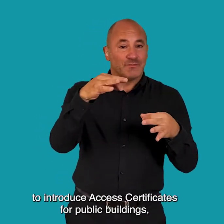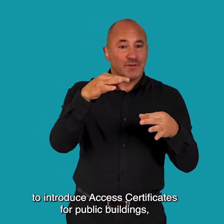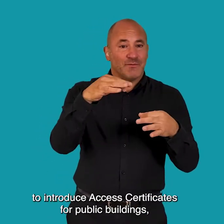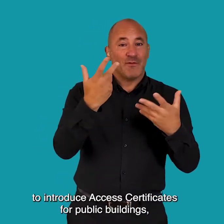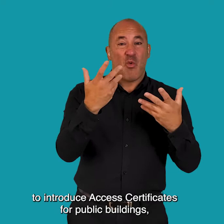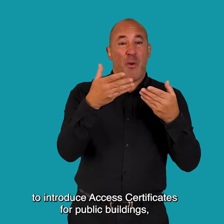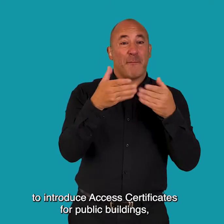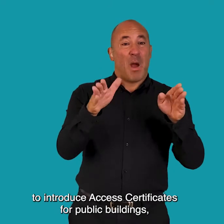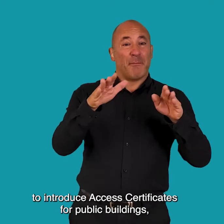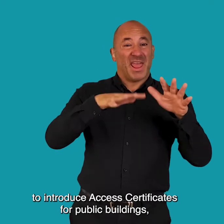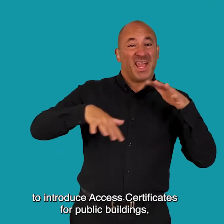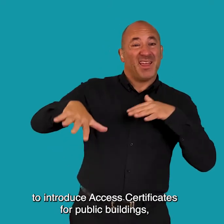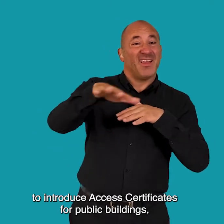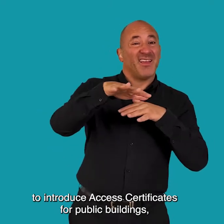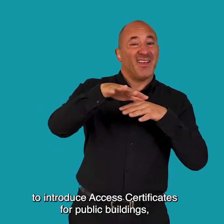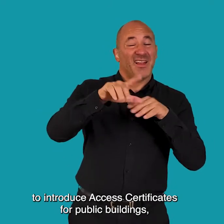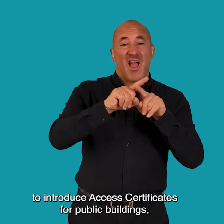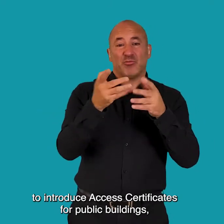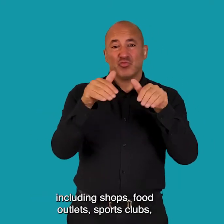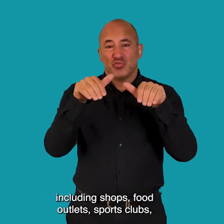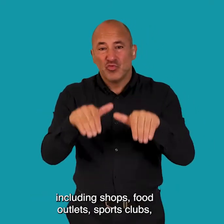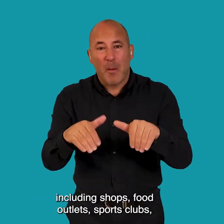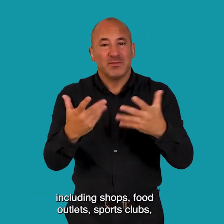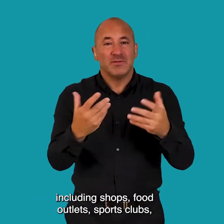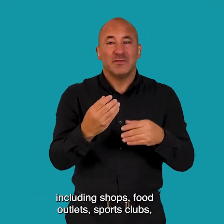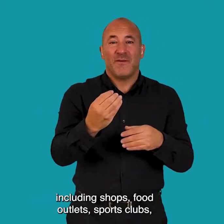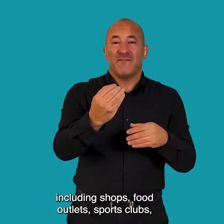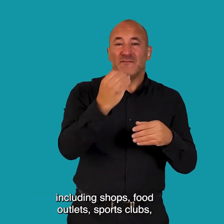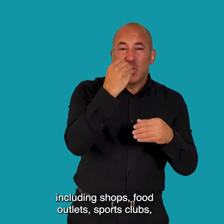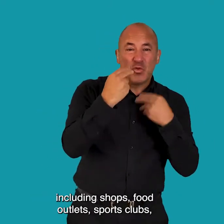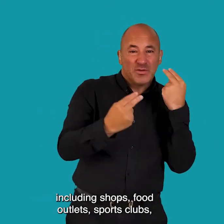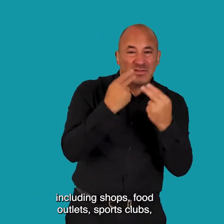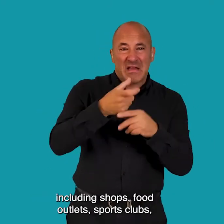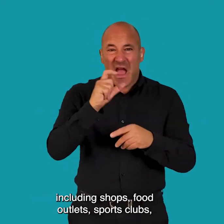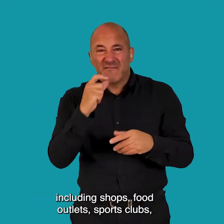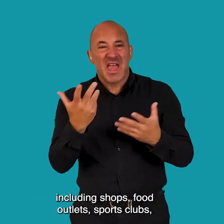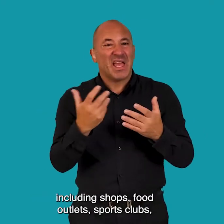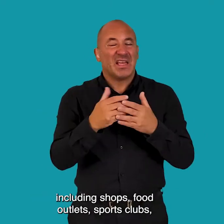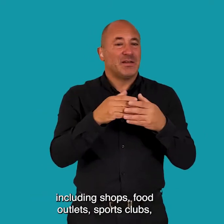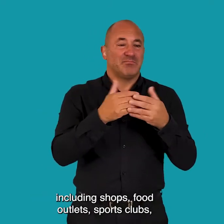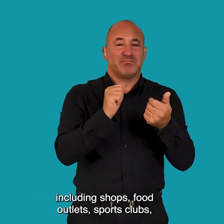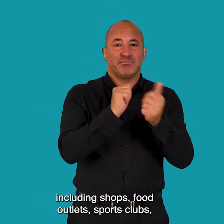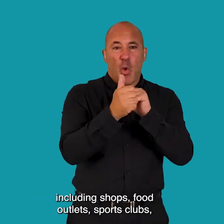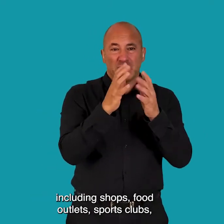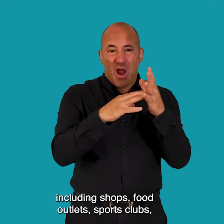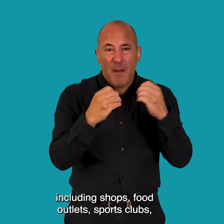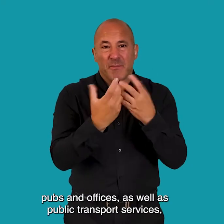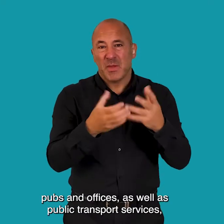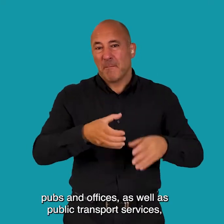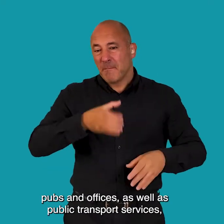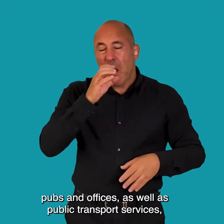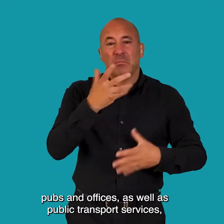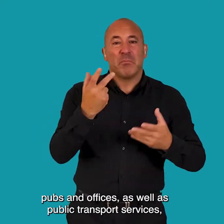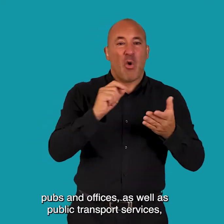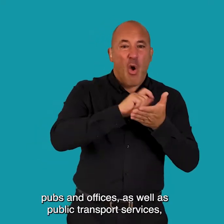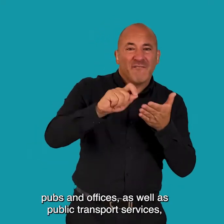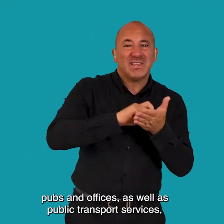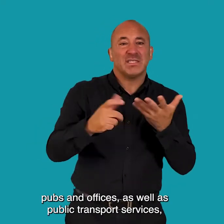access certificates for public buildings, including shops, food outlets, sports clubs, pubs and offices, as well